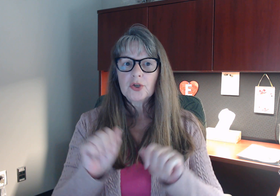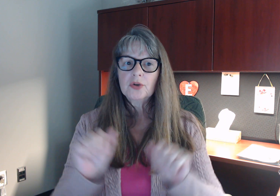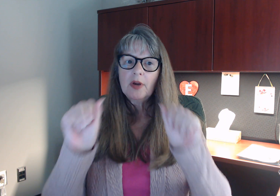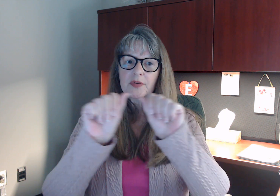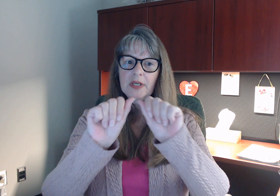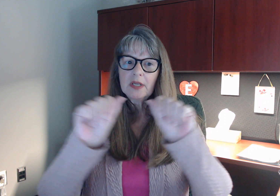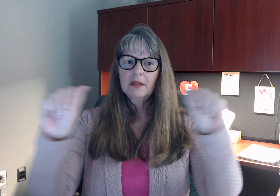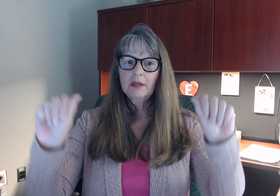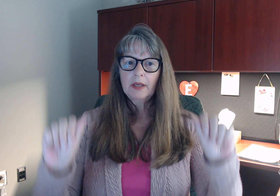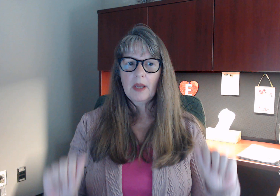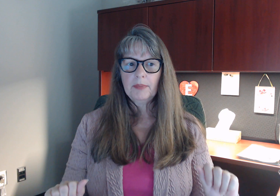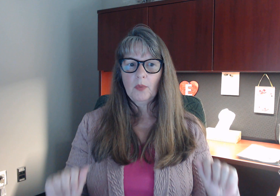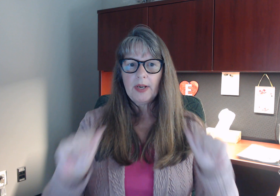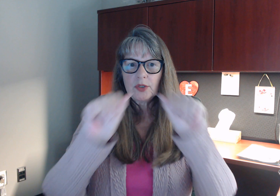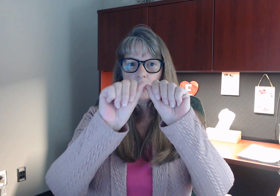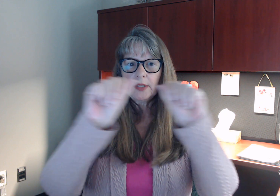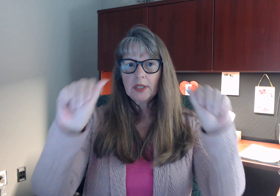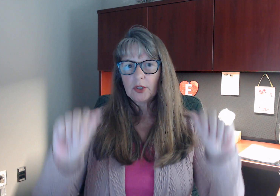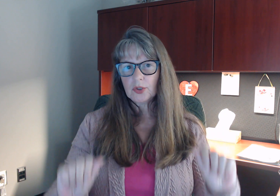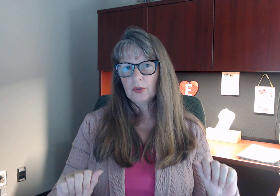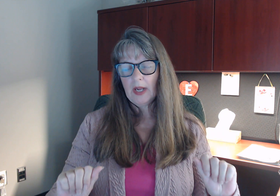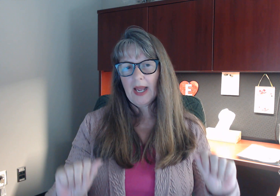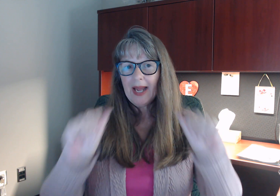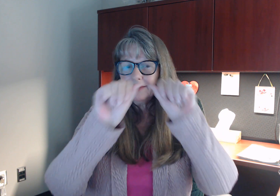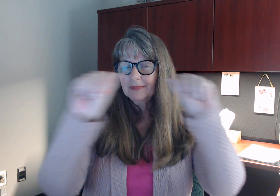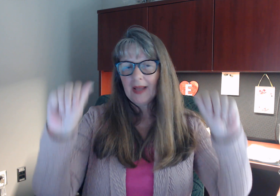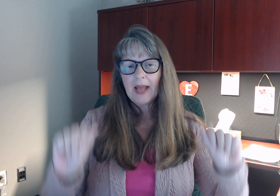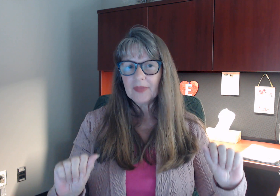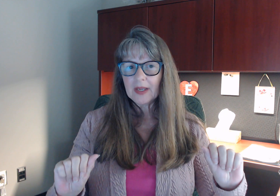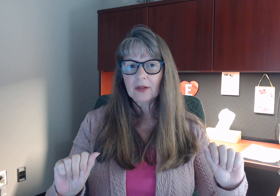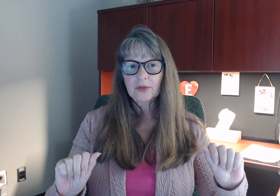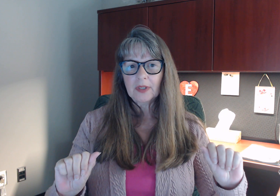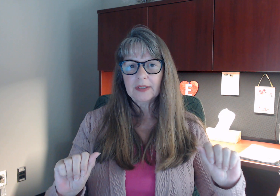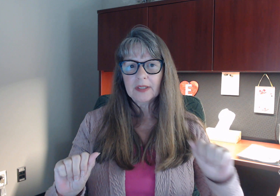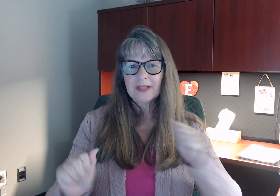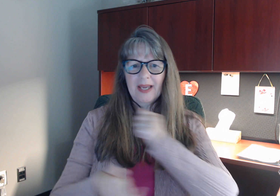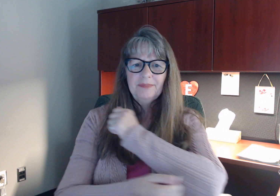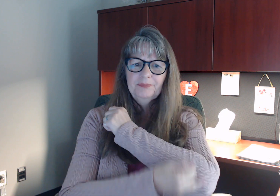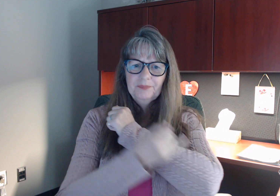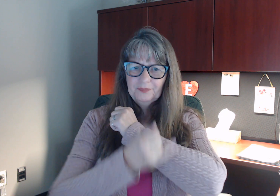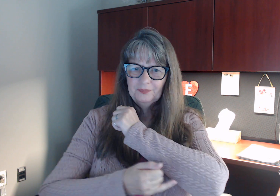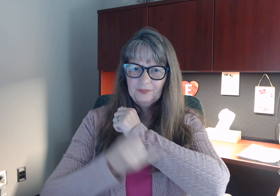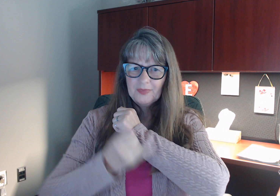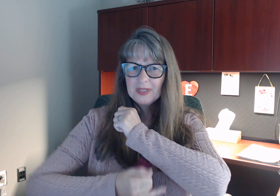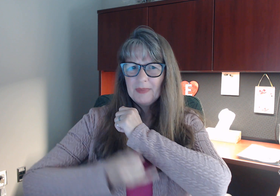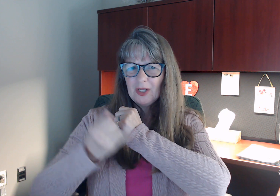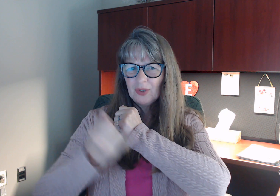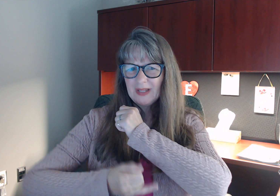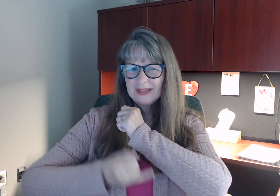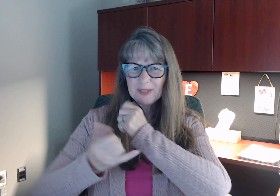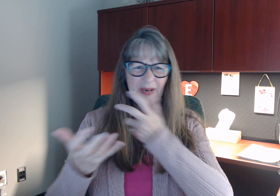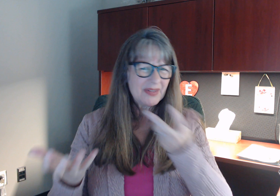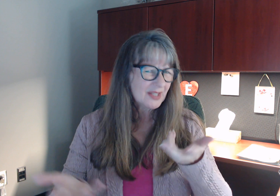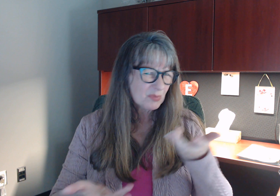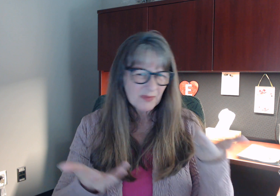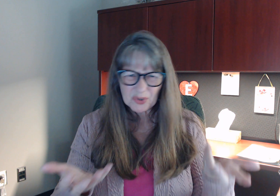Architecture, I've seen it in a couple of ways. Architecture, I think I learned it like this. I had somebody learn it like this, but I think that's more for